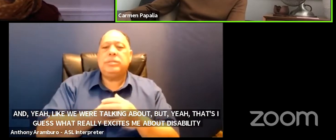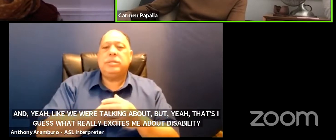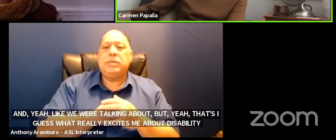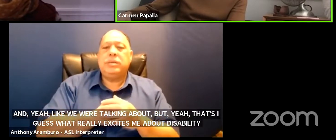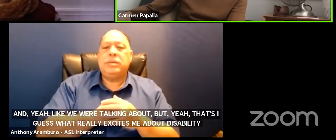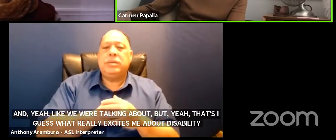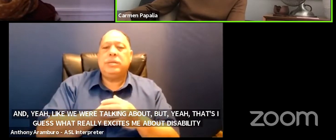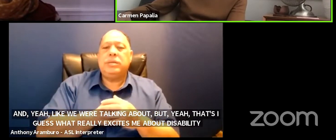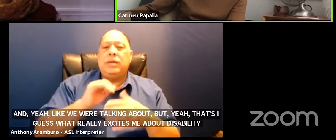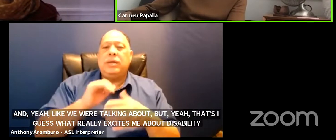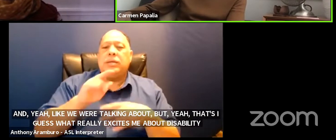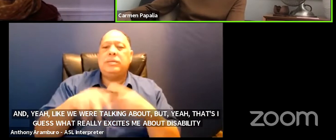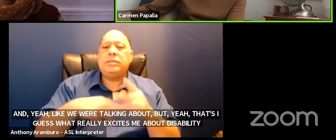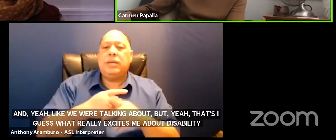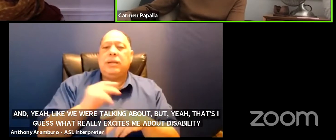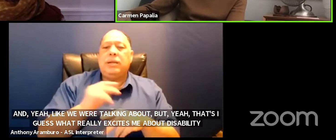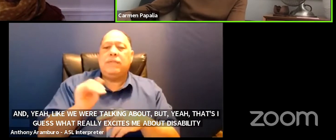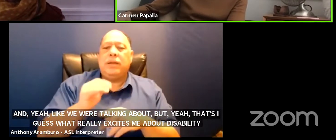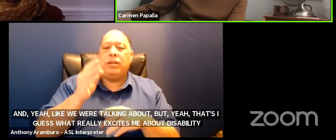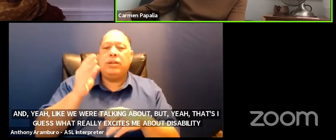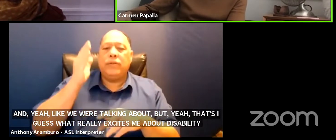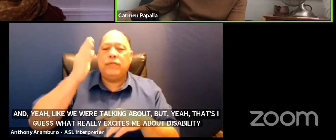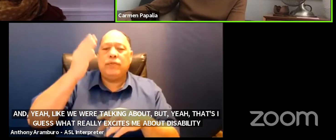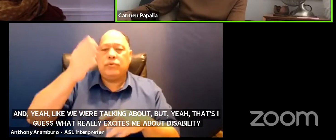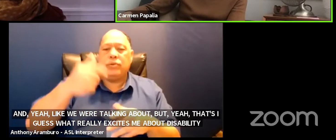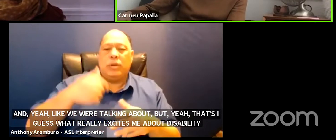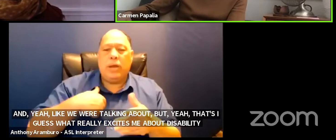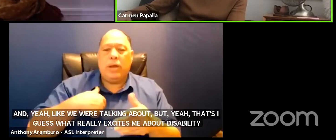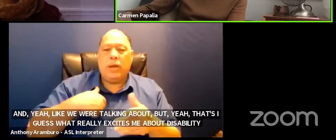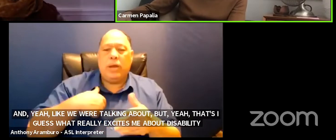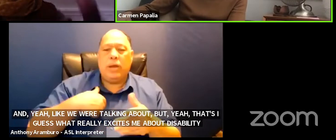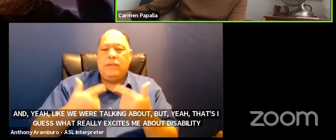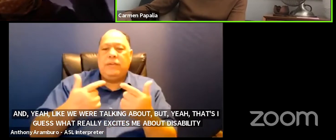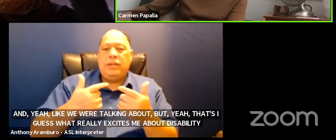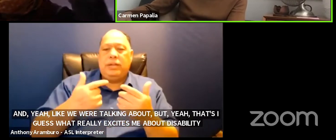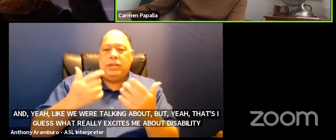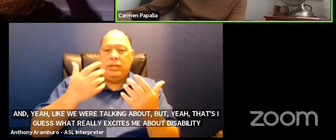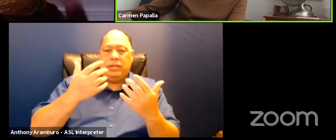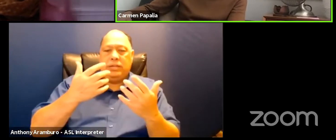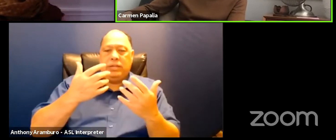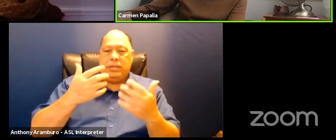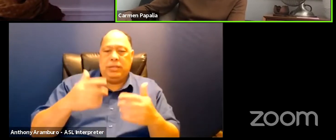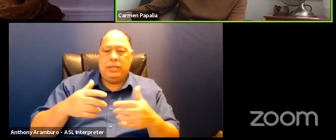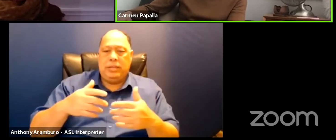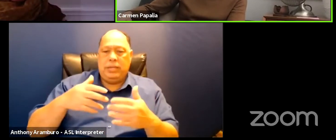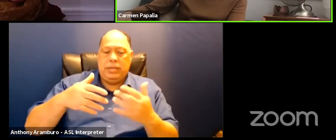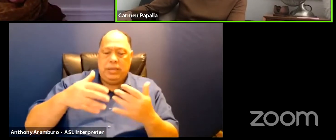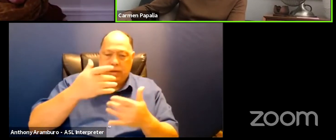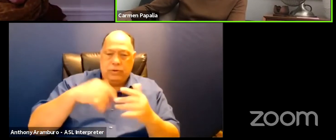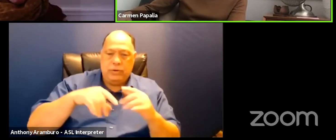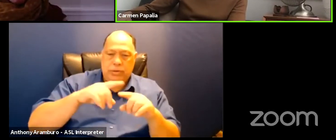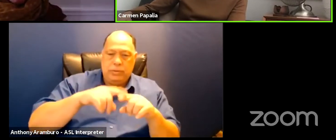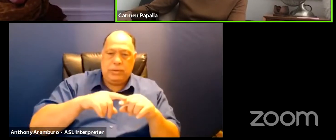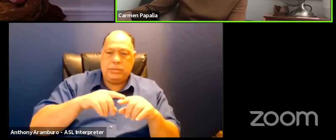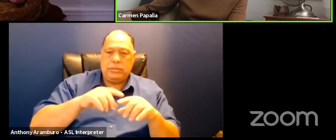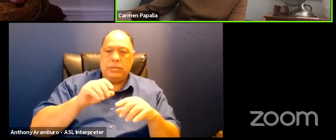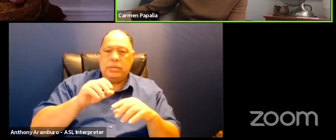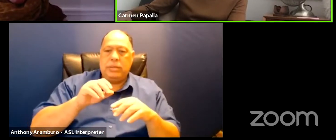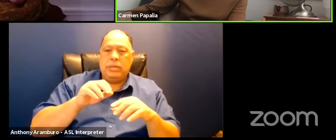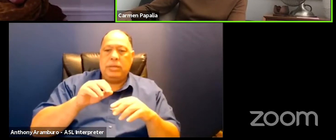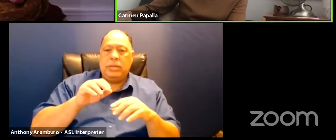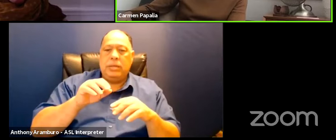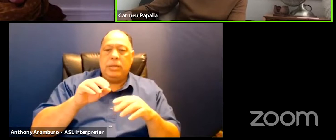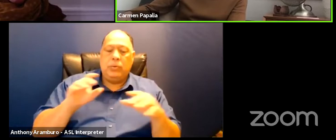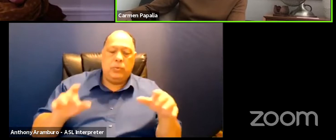that's kind of like the future that I want to live in, is an interdependent future where we are, you know,